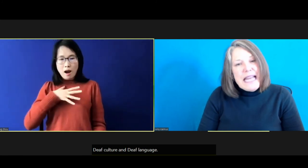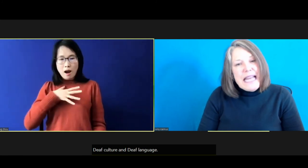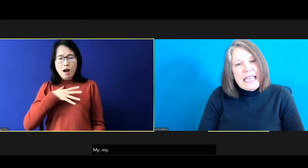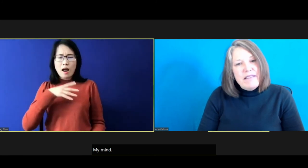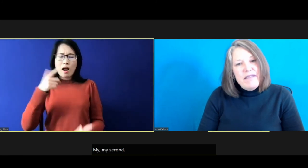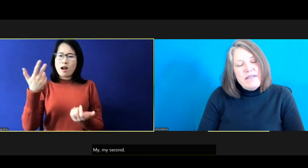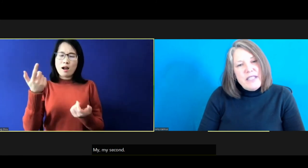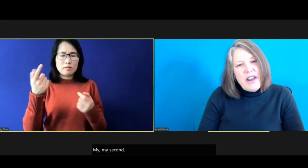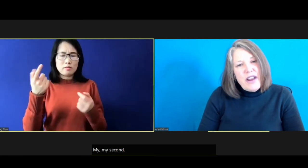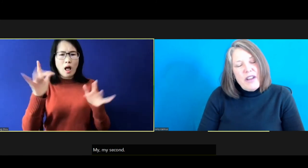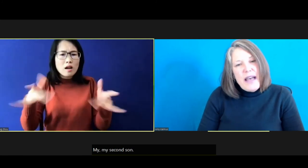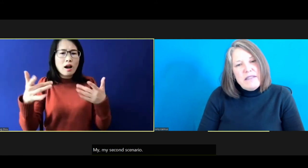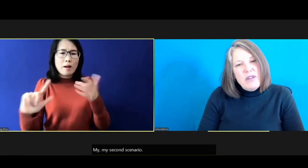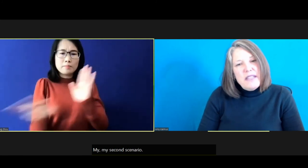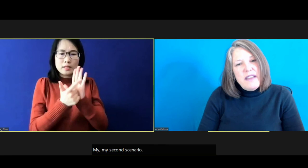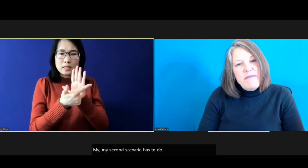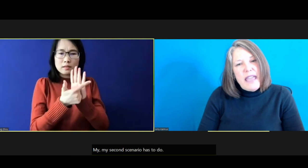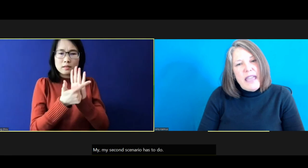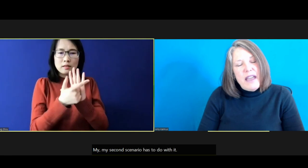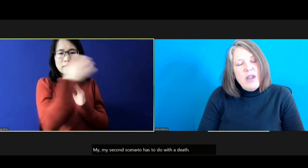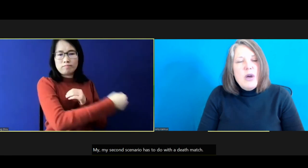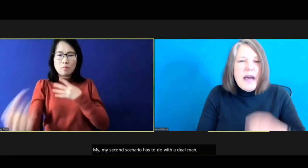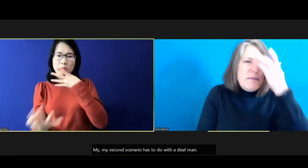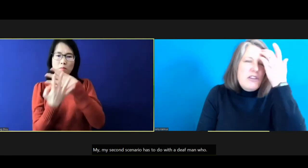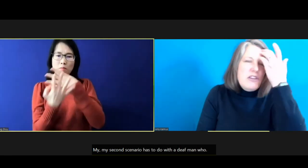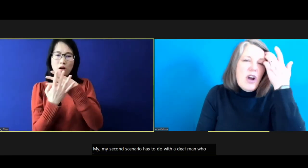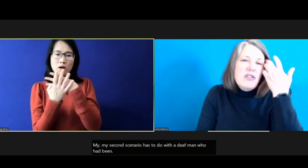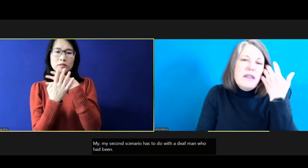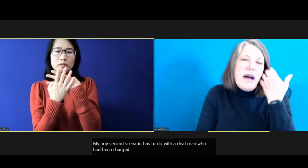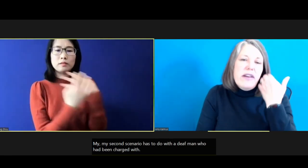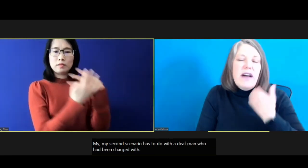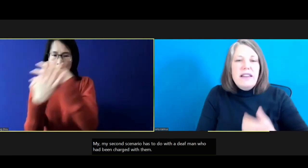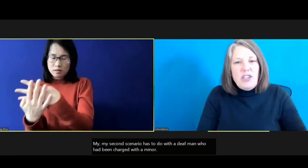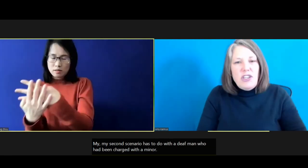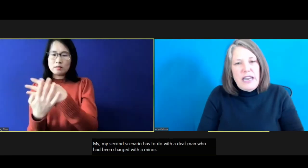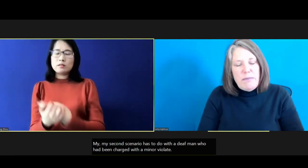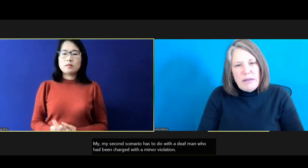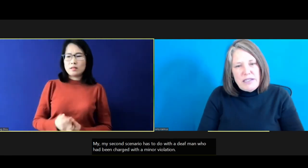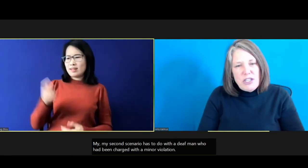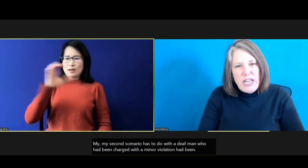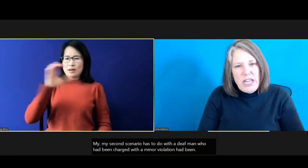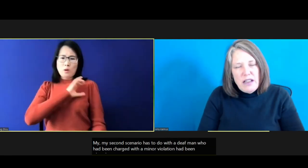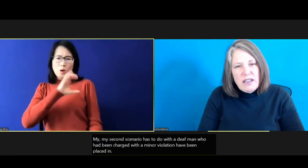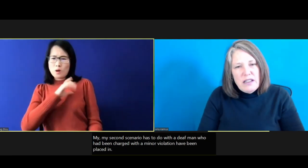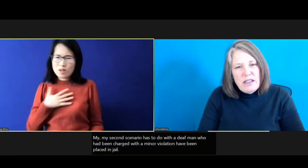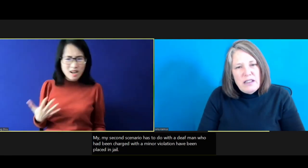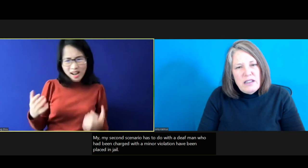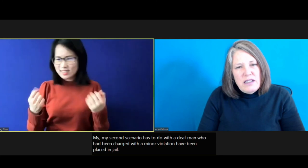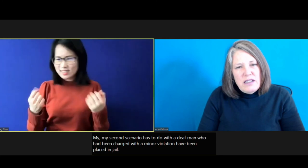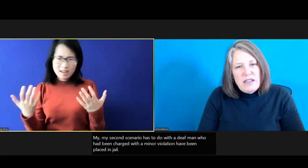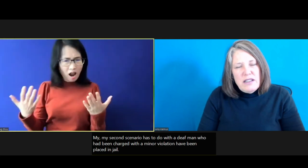My second scenario has to do with a deaf man who had been charged with a minor violation and had been placed in jail.